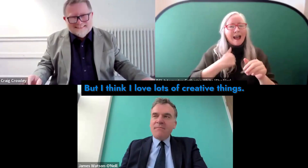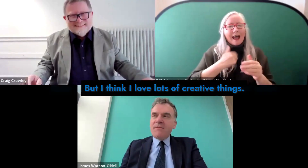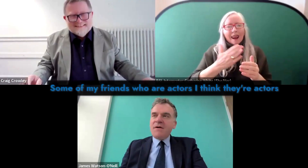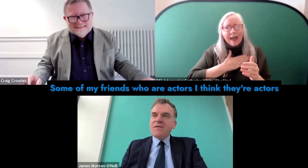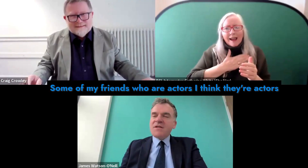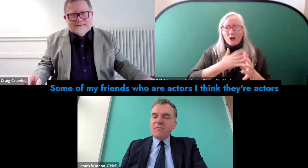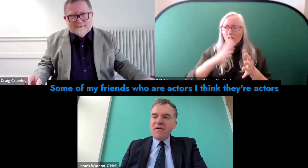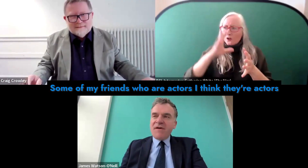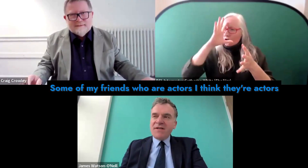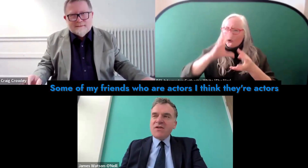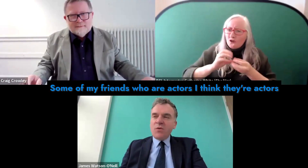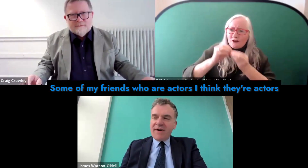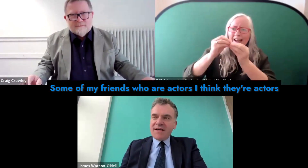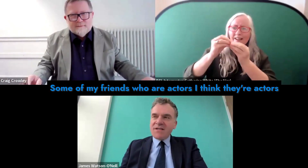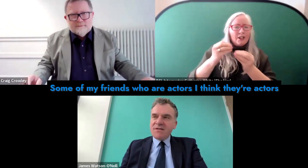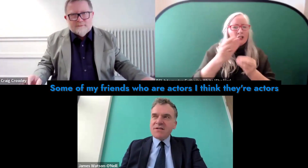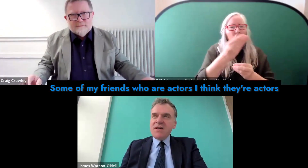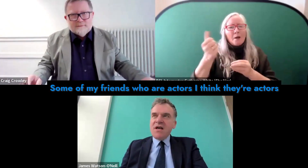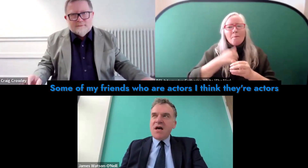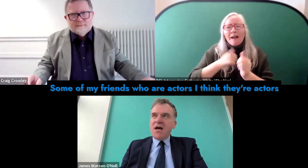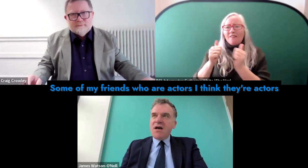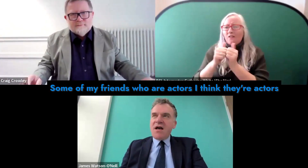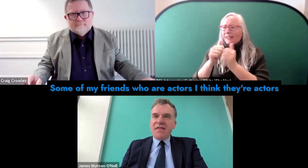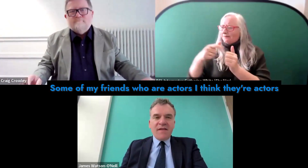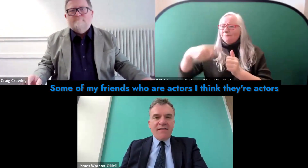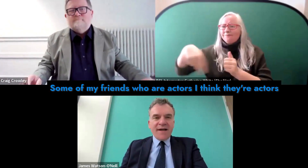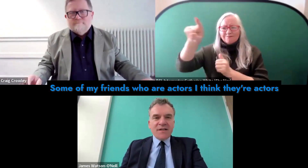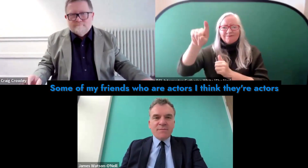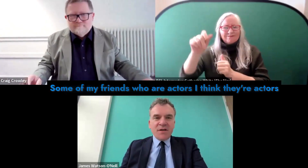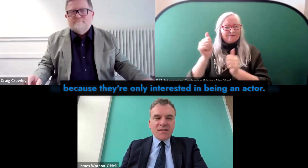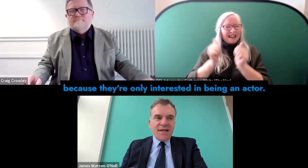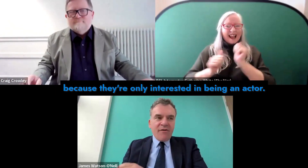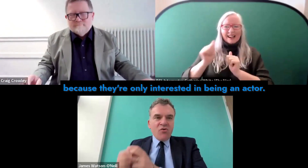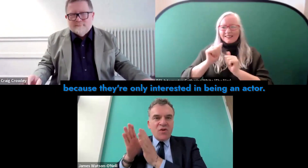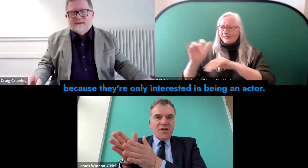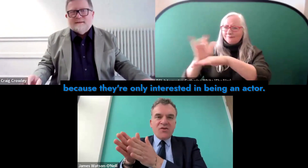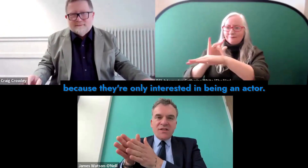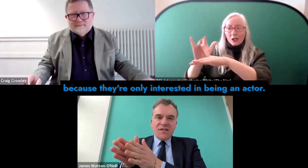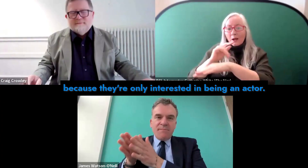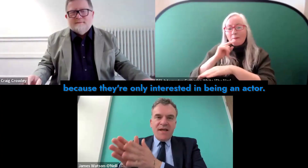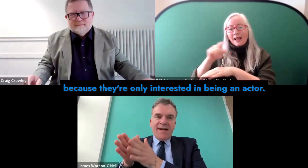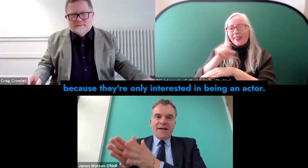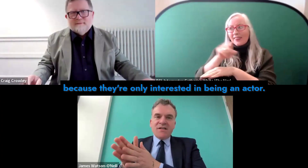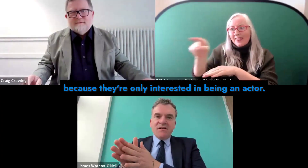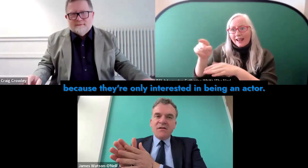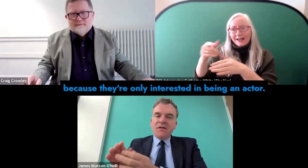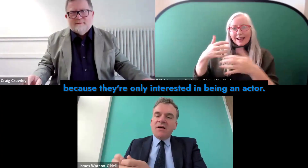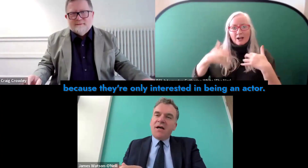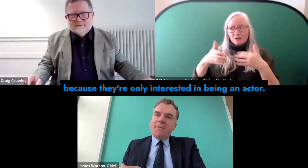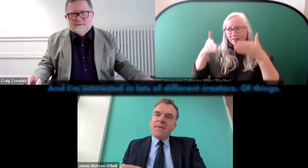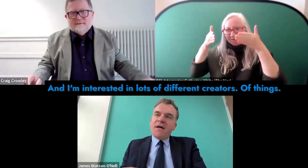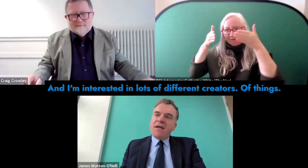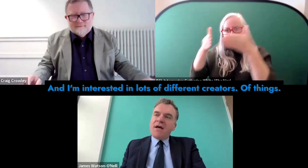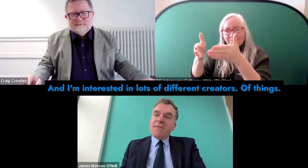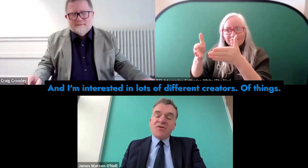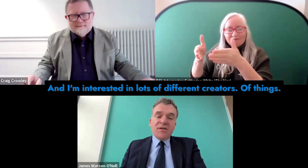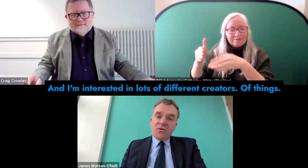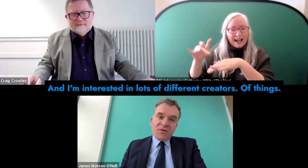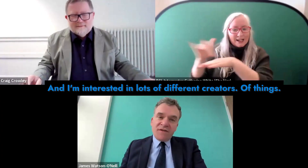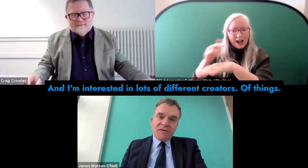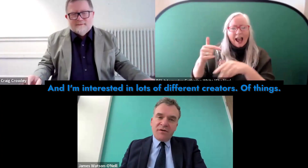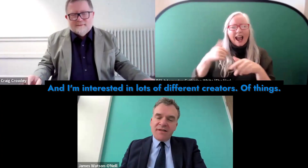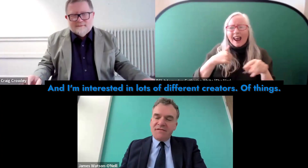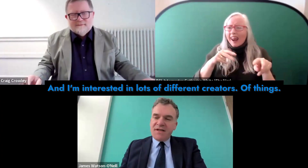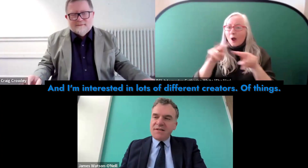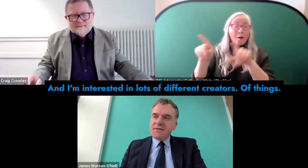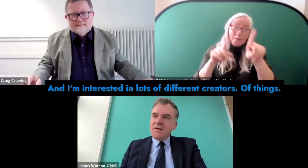things. Some of my friends who are actors, I think they're actors because they're only interested in being an actor. And I'm interested